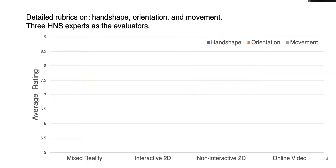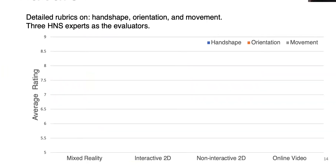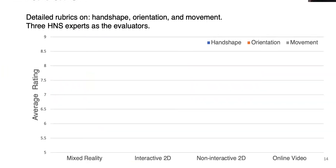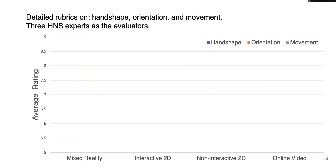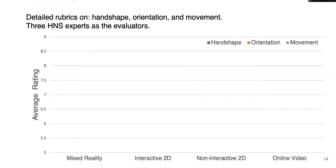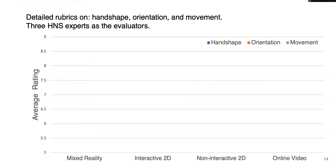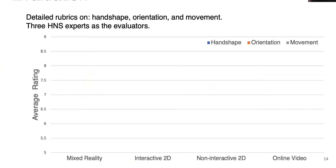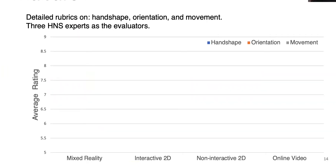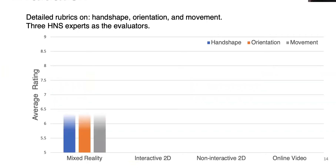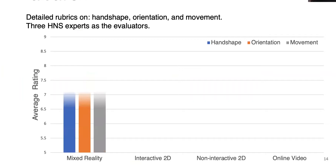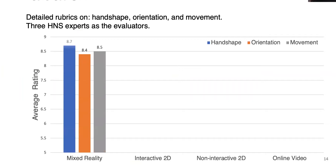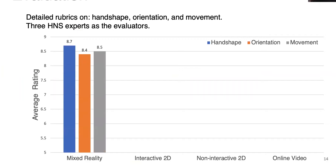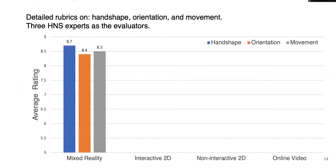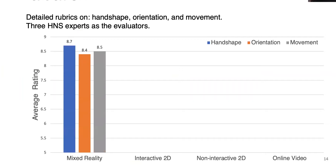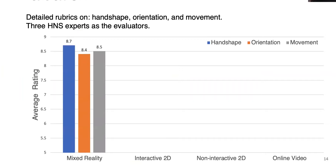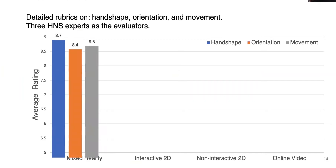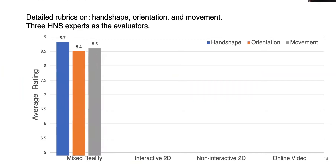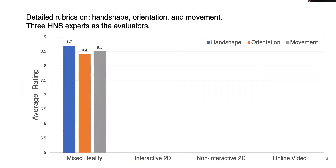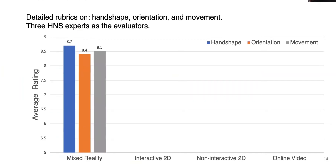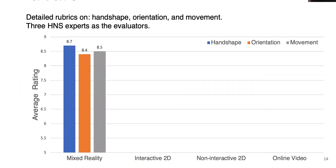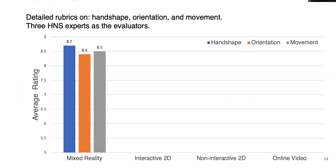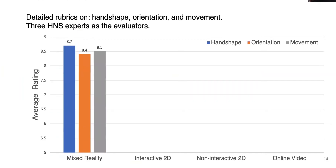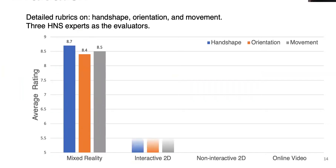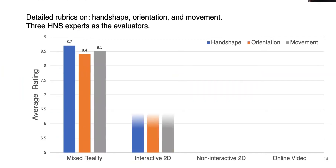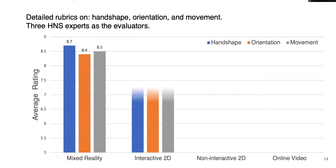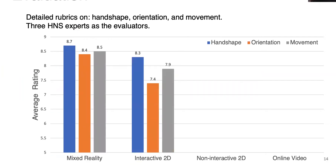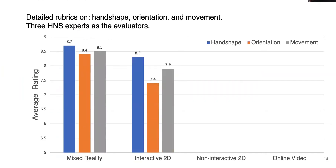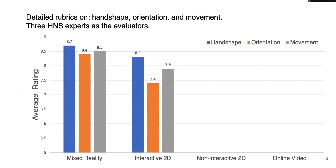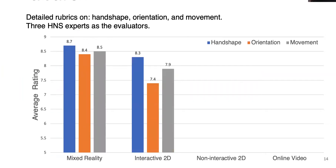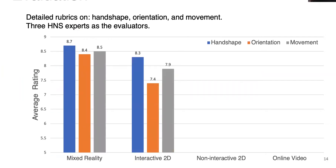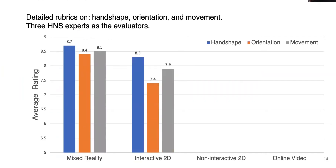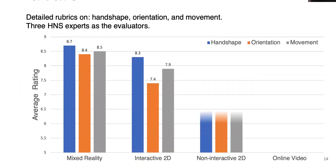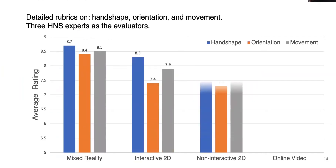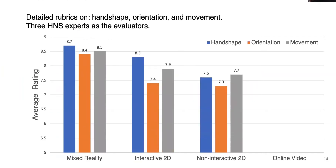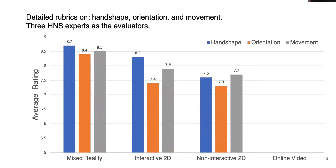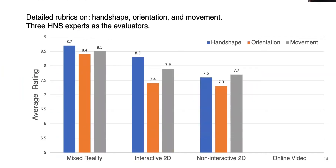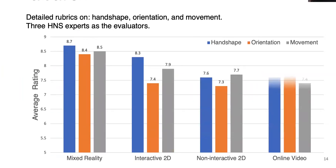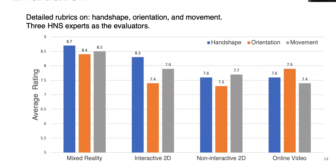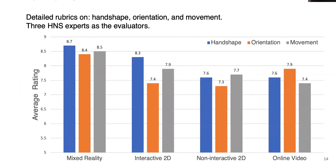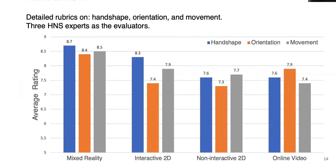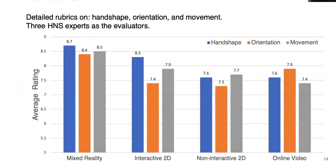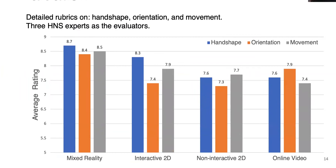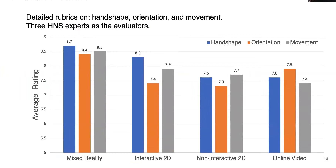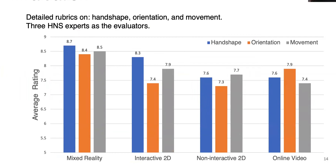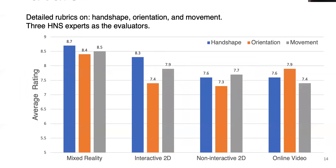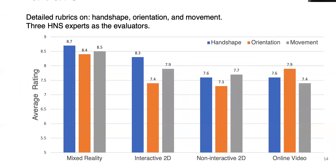We can see that our AMRA system auto-performs all the rest baseline groups in all three metrics.